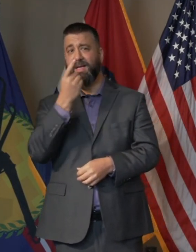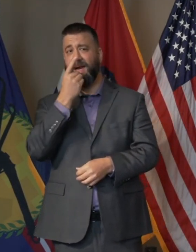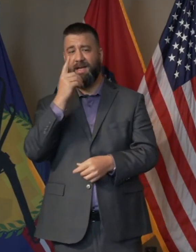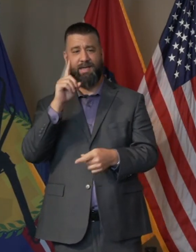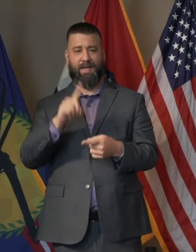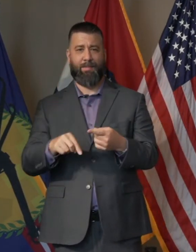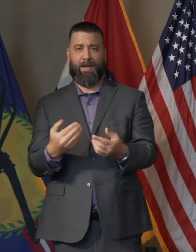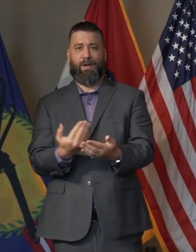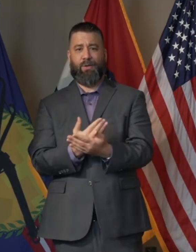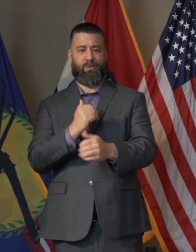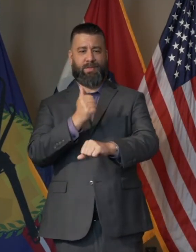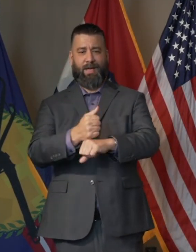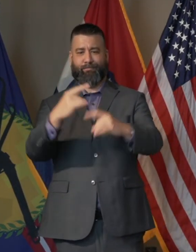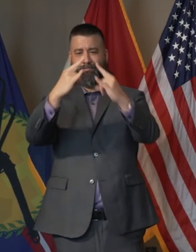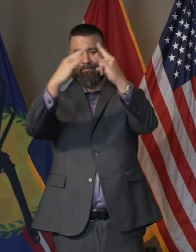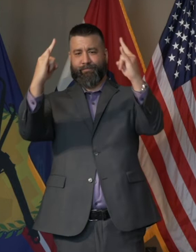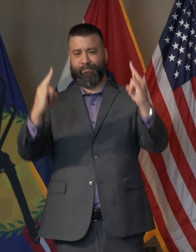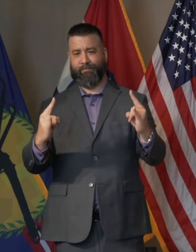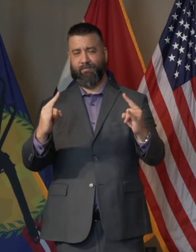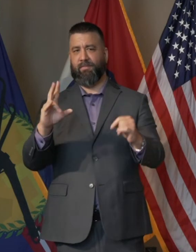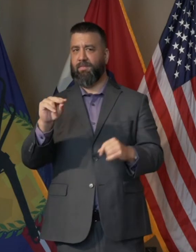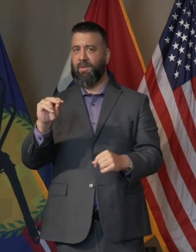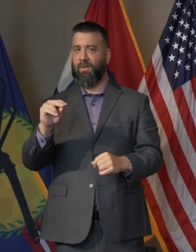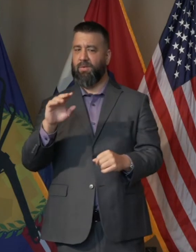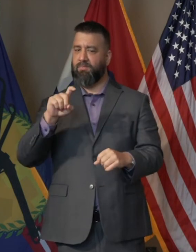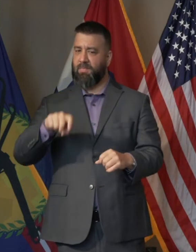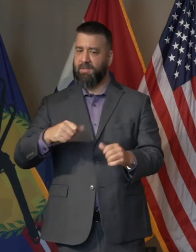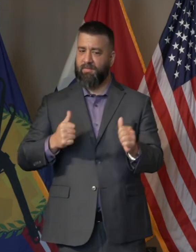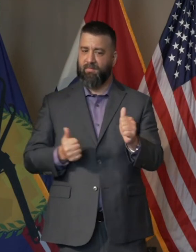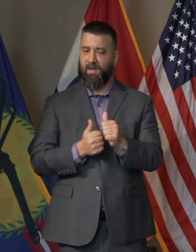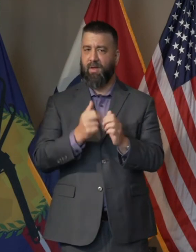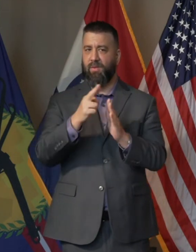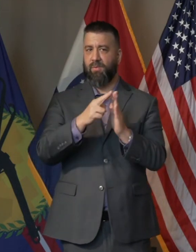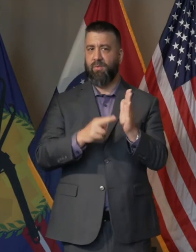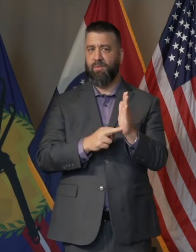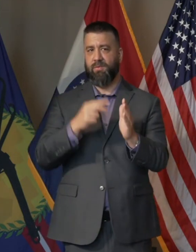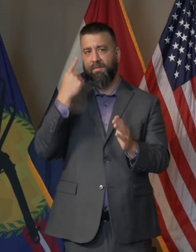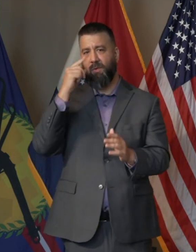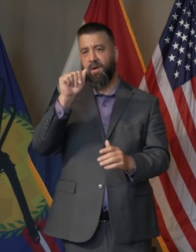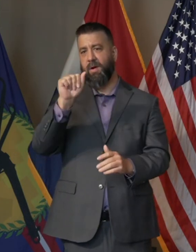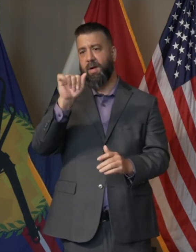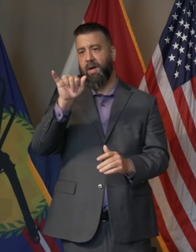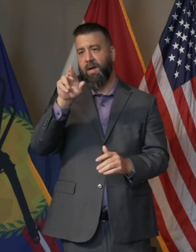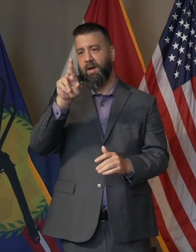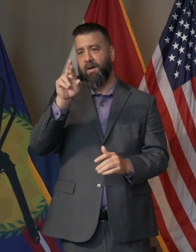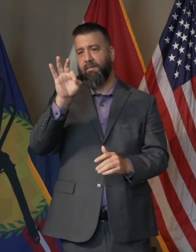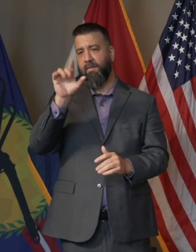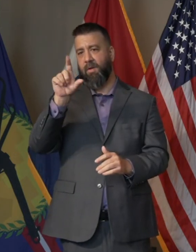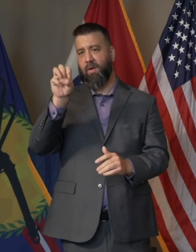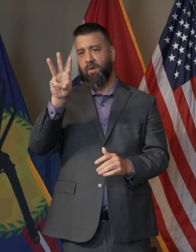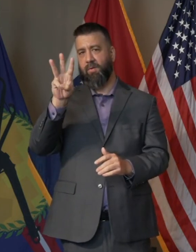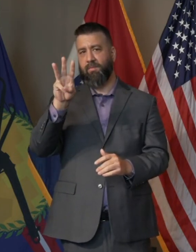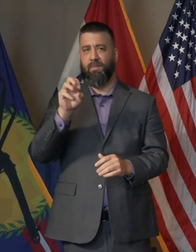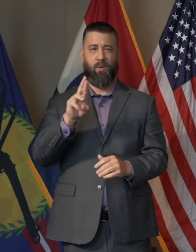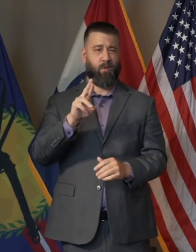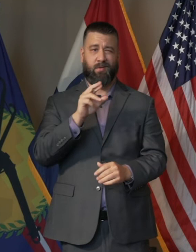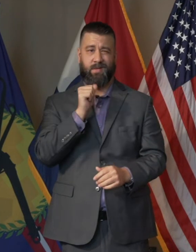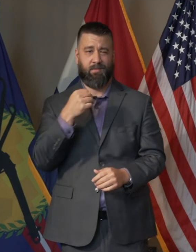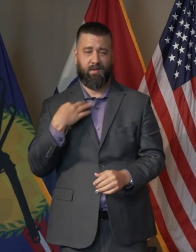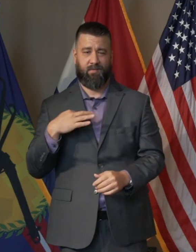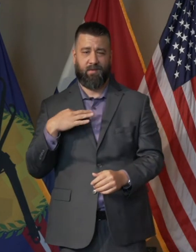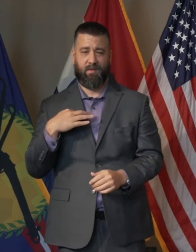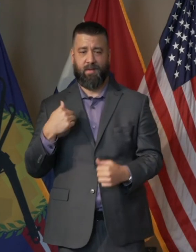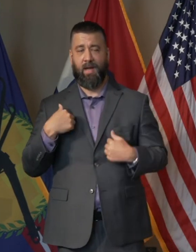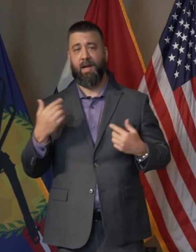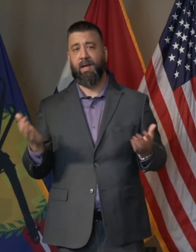to follow the airflow guidelines, or it will not provide any benefit. And I would encourage everyone who